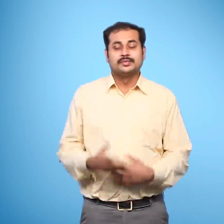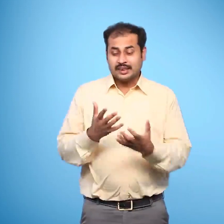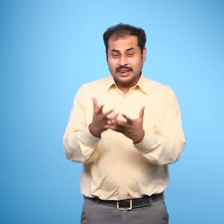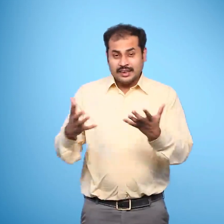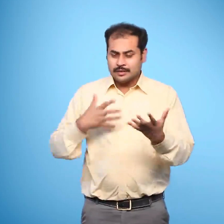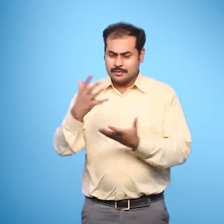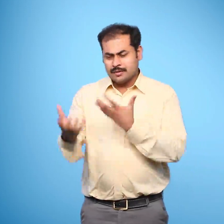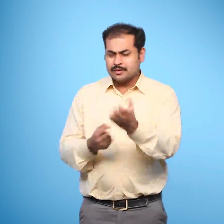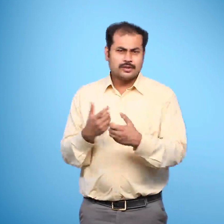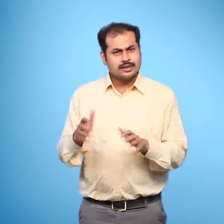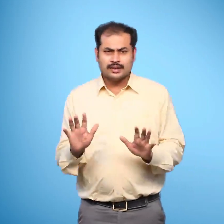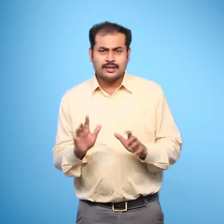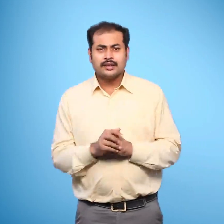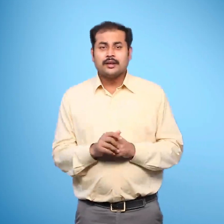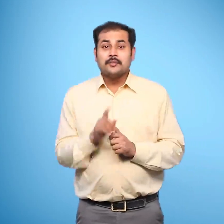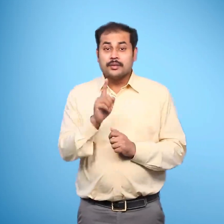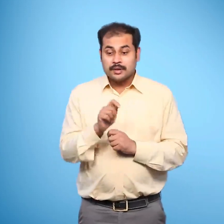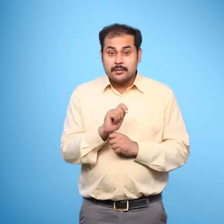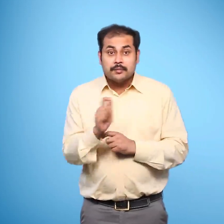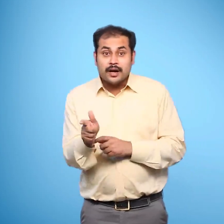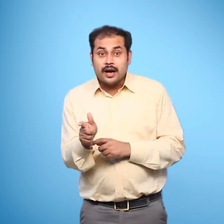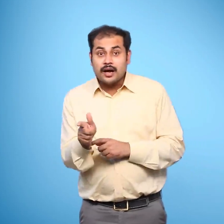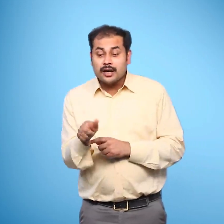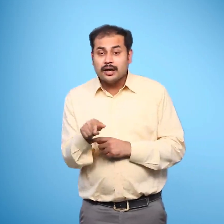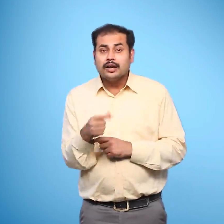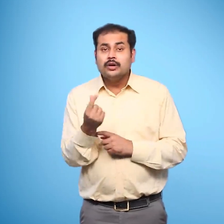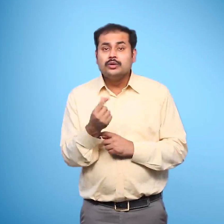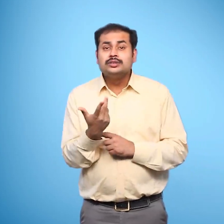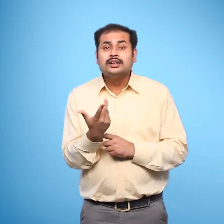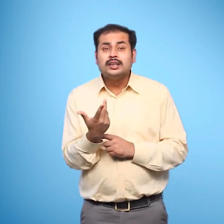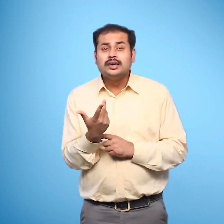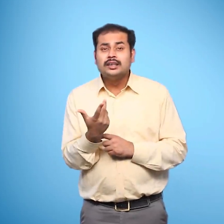They bought some things. To pay, they used notes and coins.